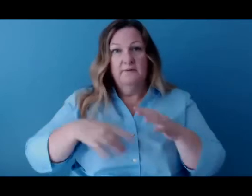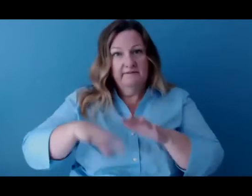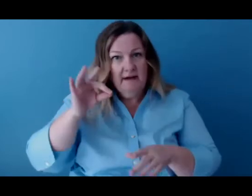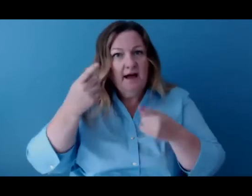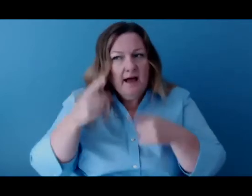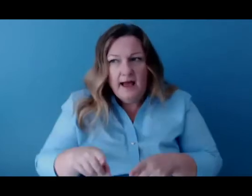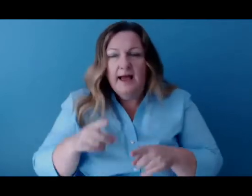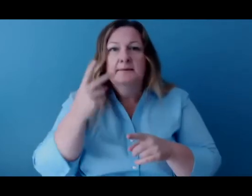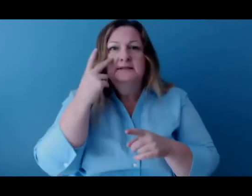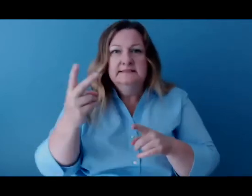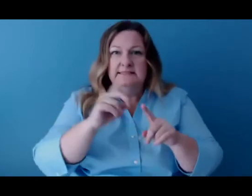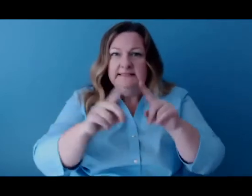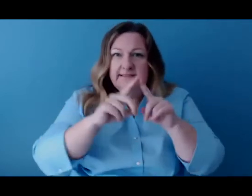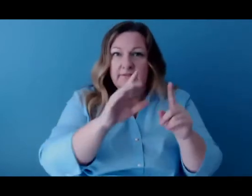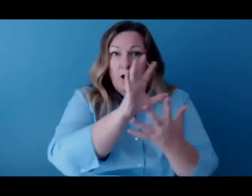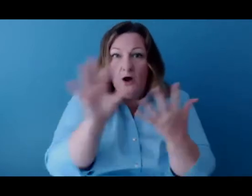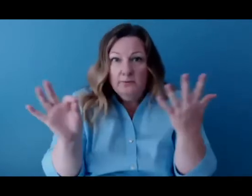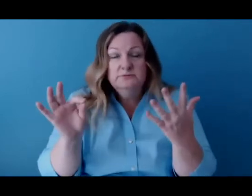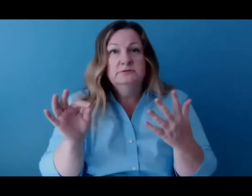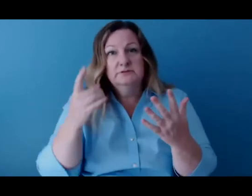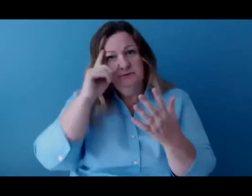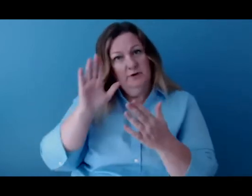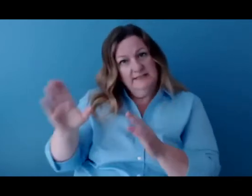what options we have and everything,